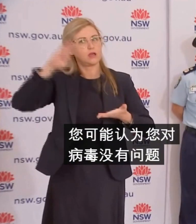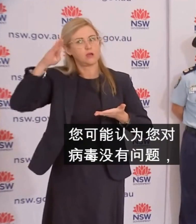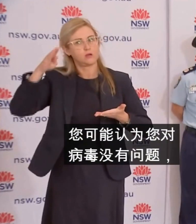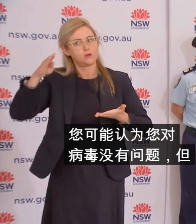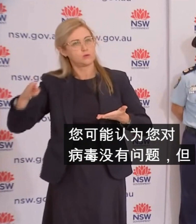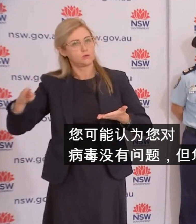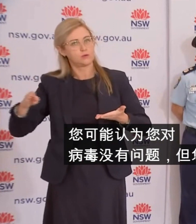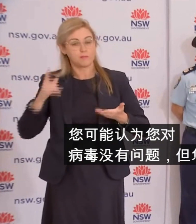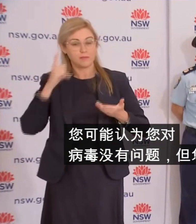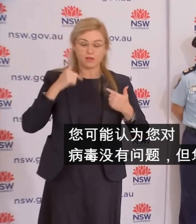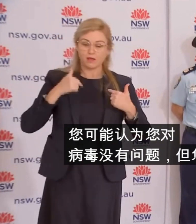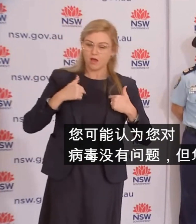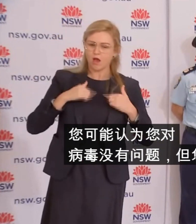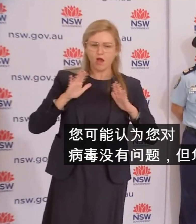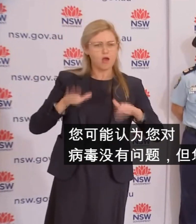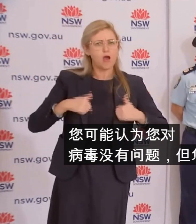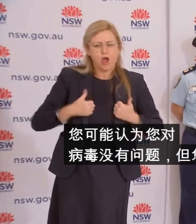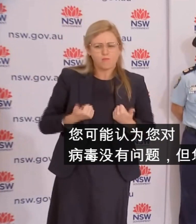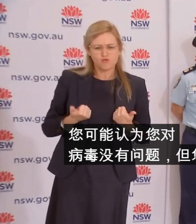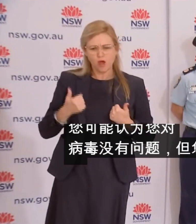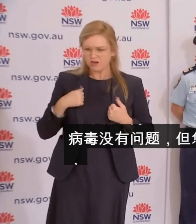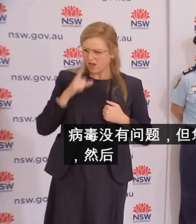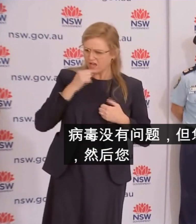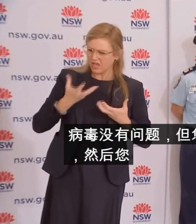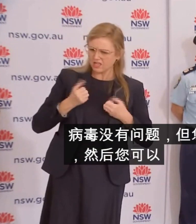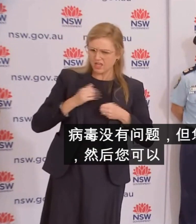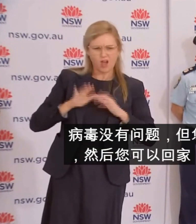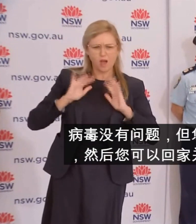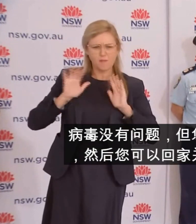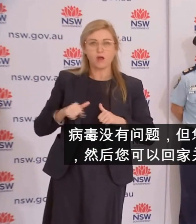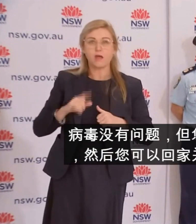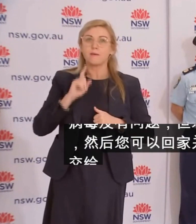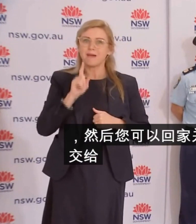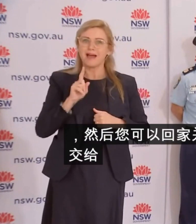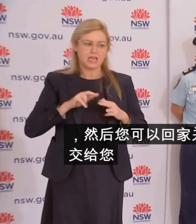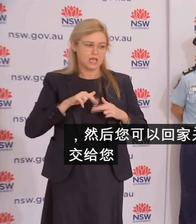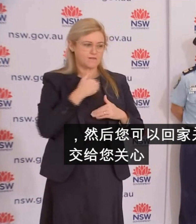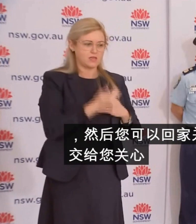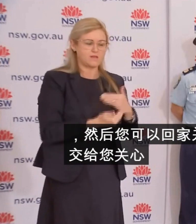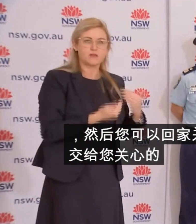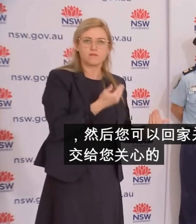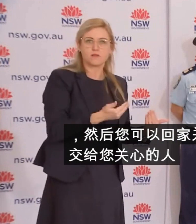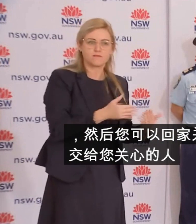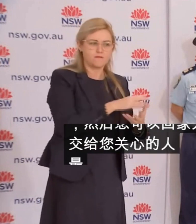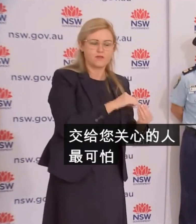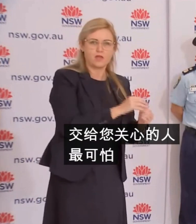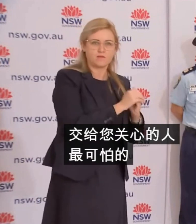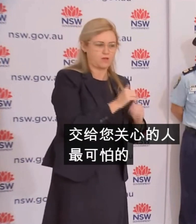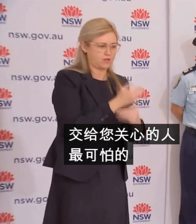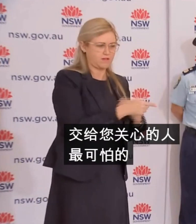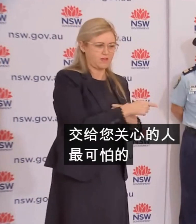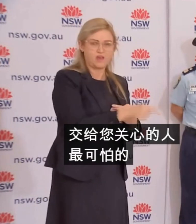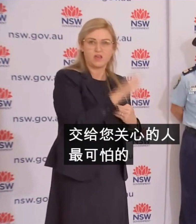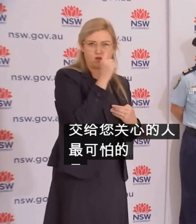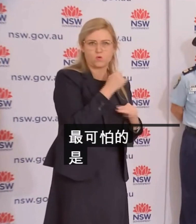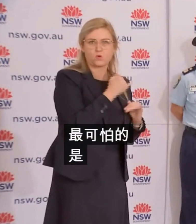virus, but your close loved ones won't be. And you could then go home and give it to those you care about the most. And it's been